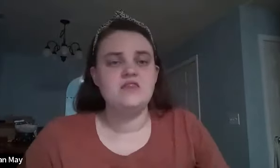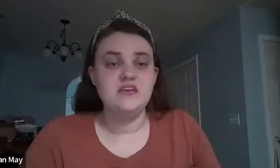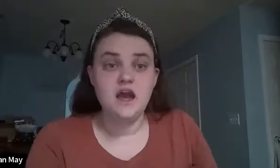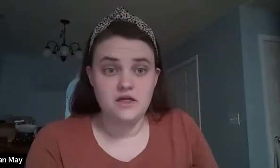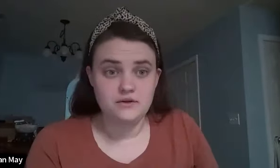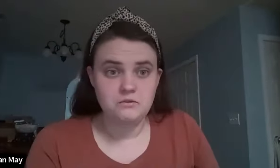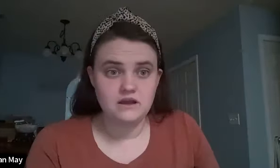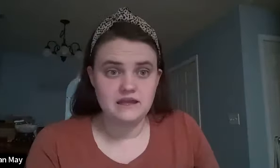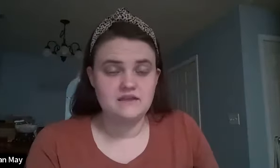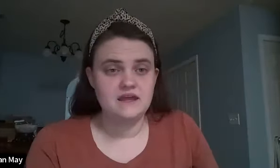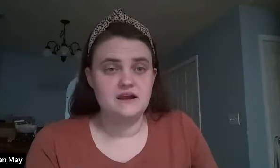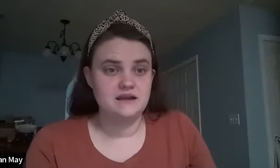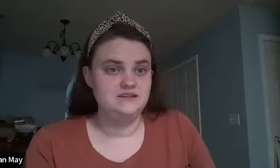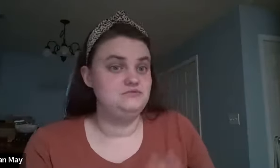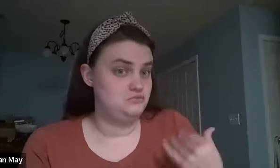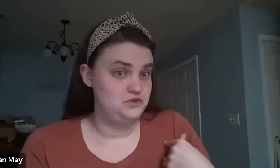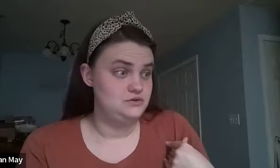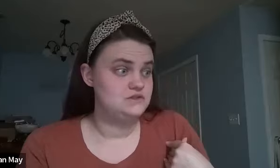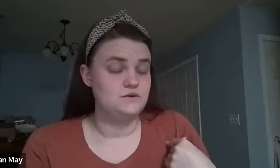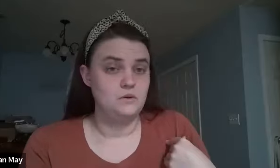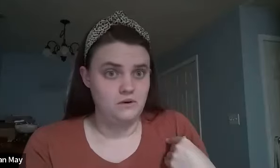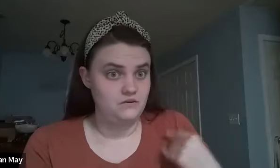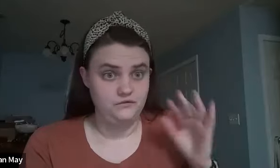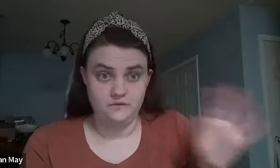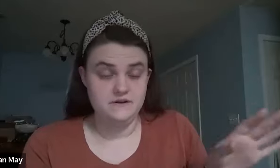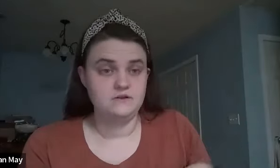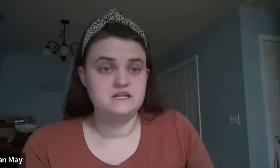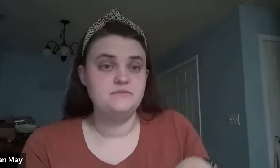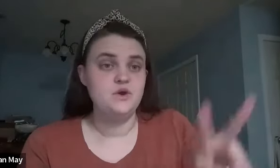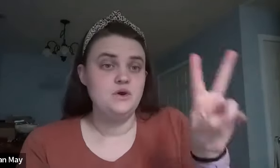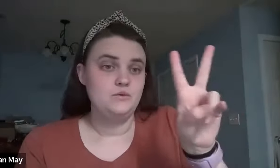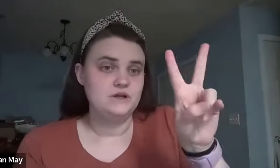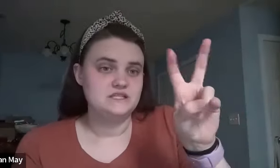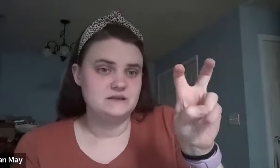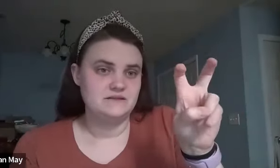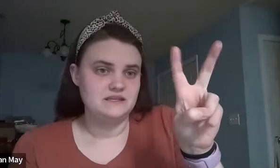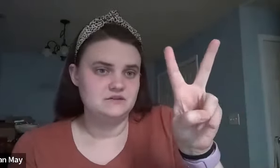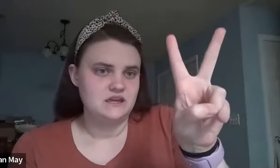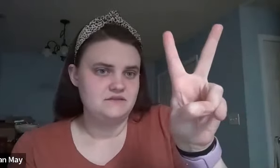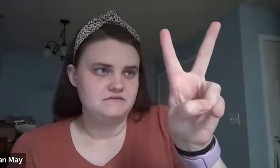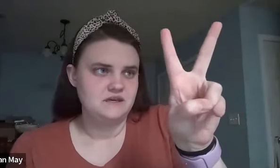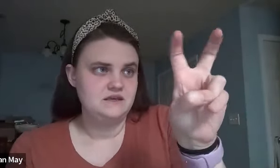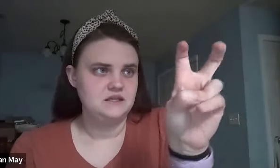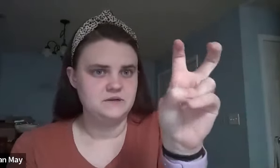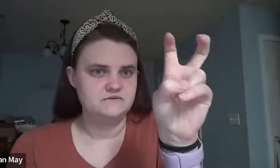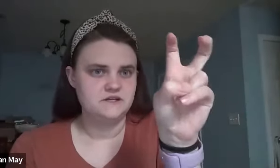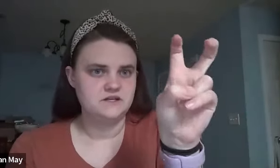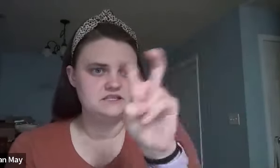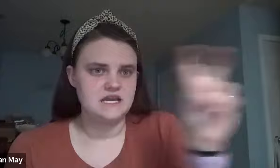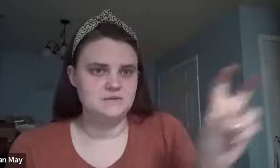The other one that I used for a very long time was this. So you like have the V, you bend your fingers, and you make